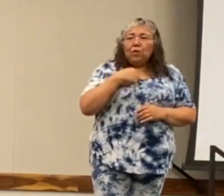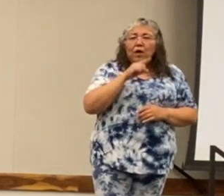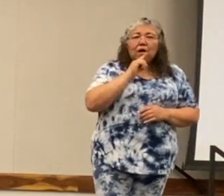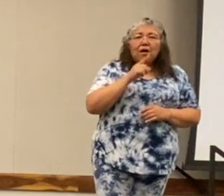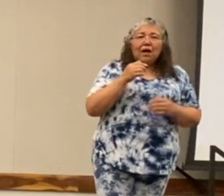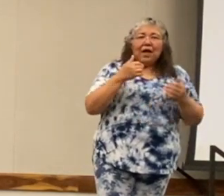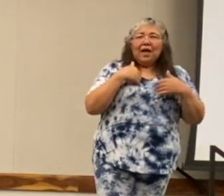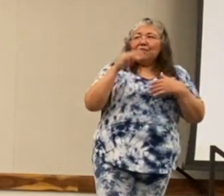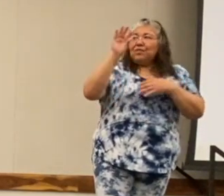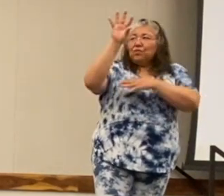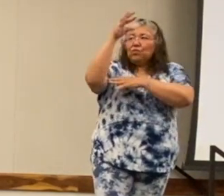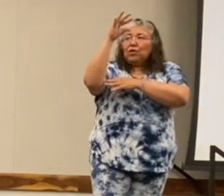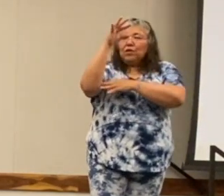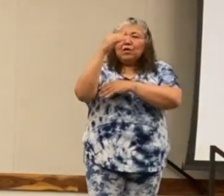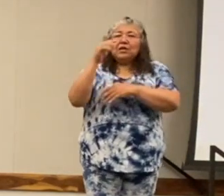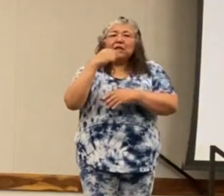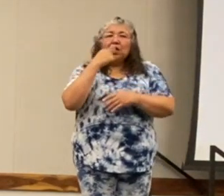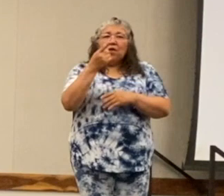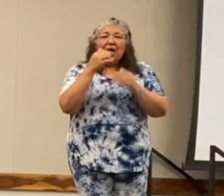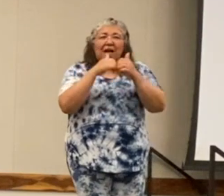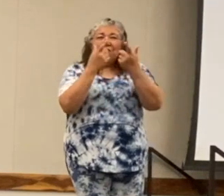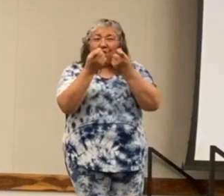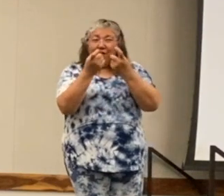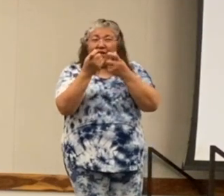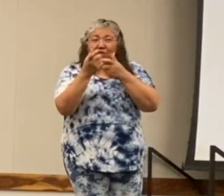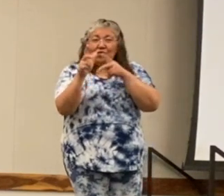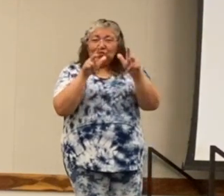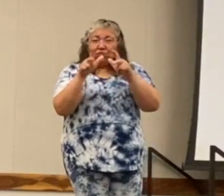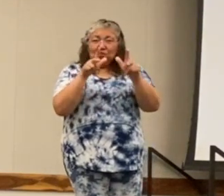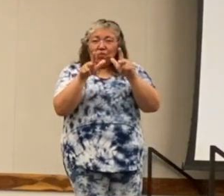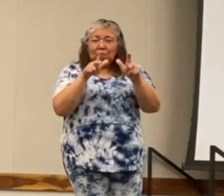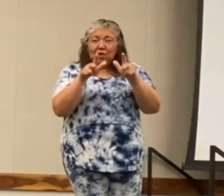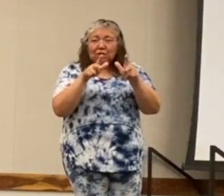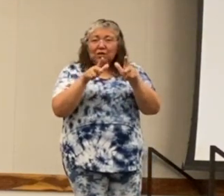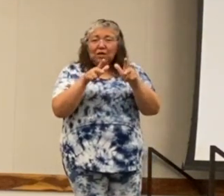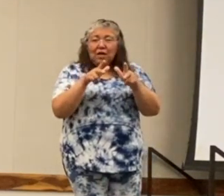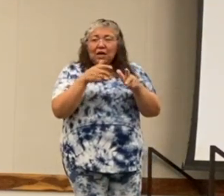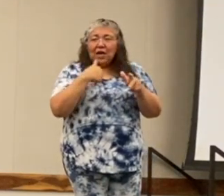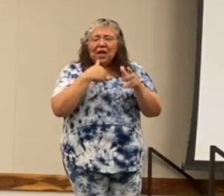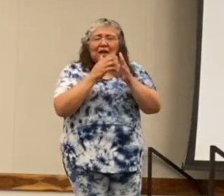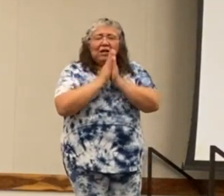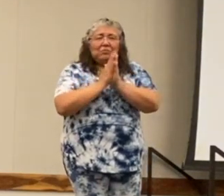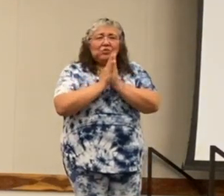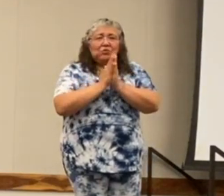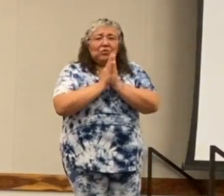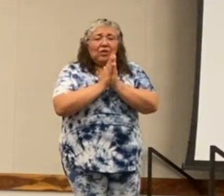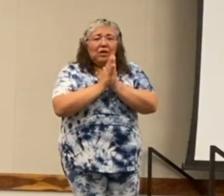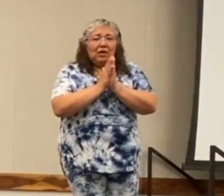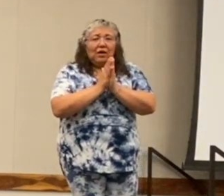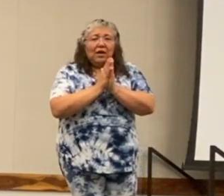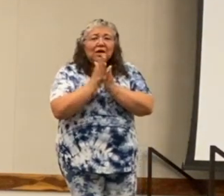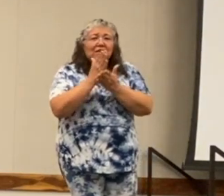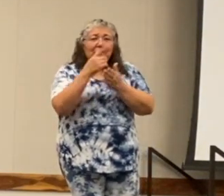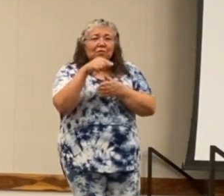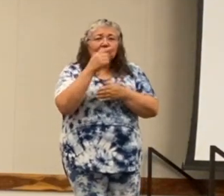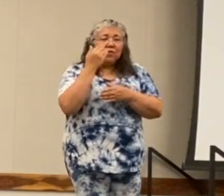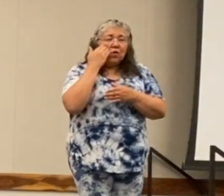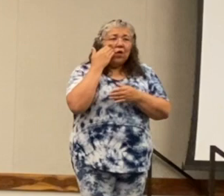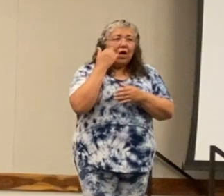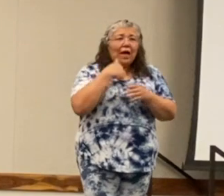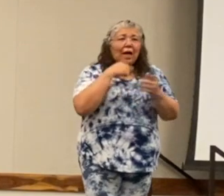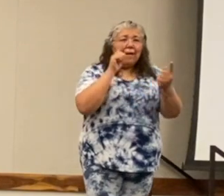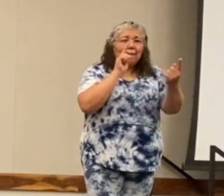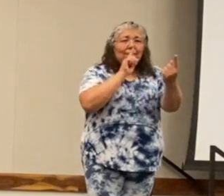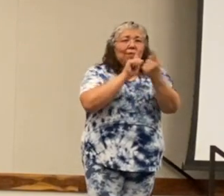these radar things, right, that tell you how fast you're going. And I'm just praying. And some of you know that I met a guy in Pershing